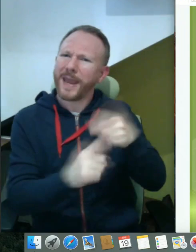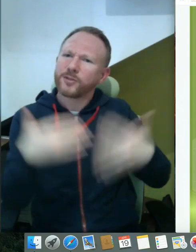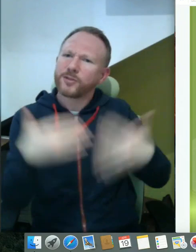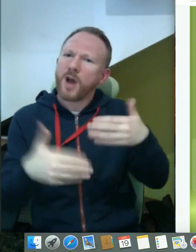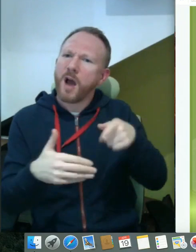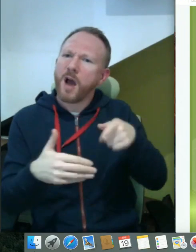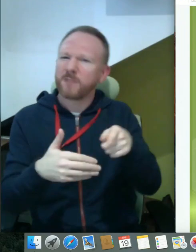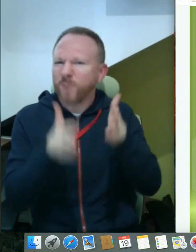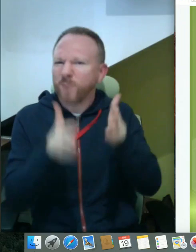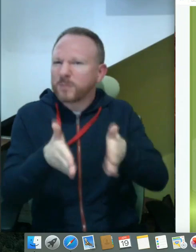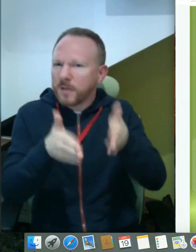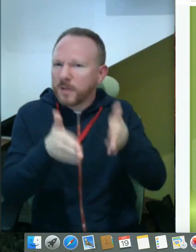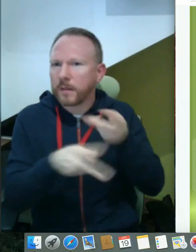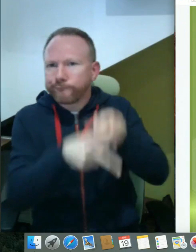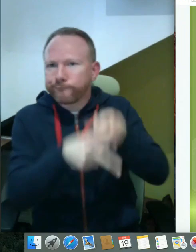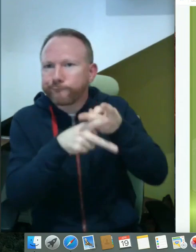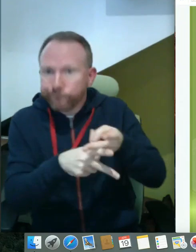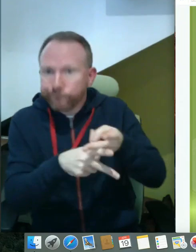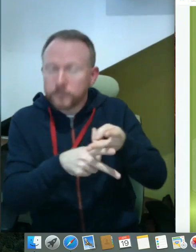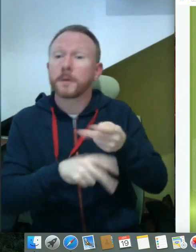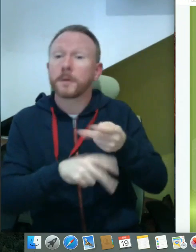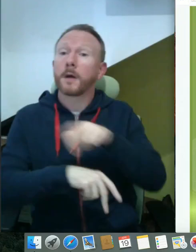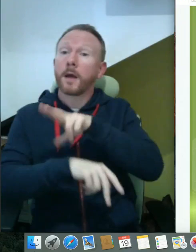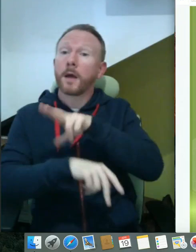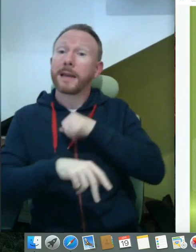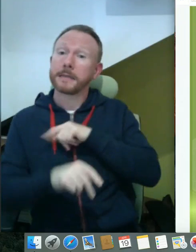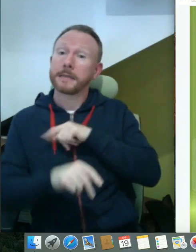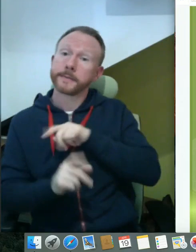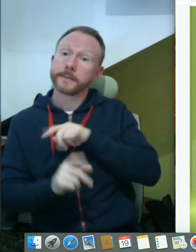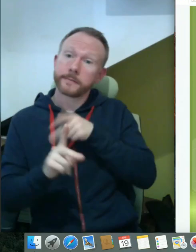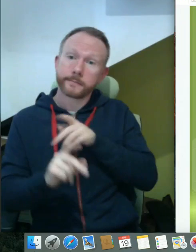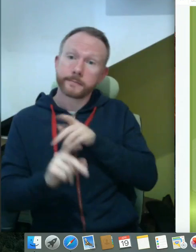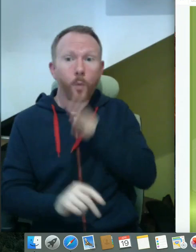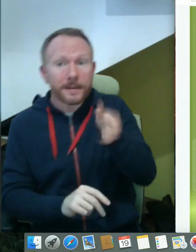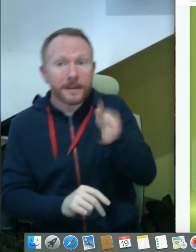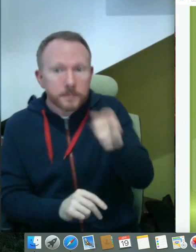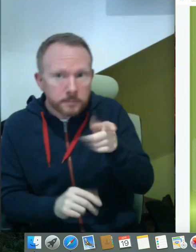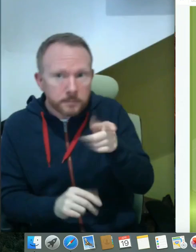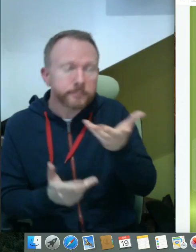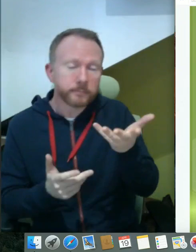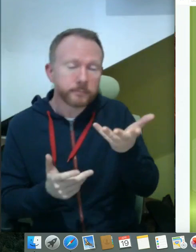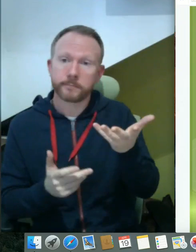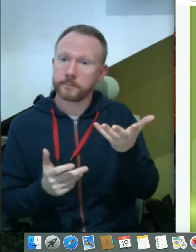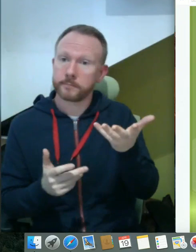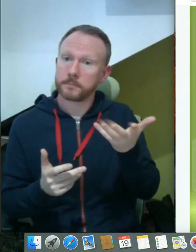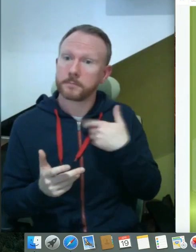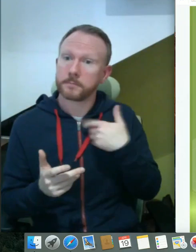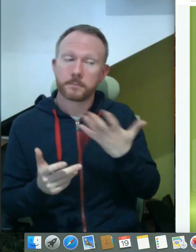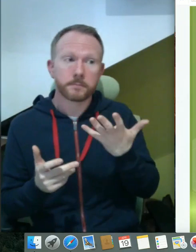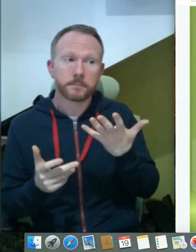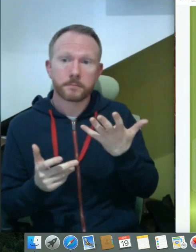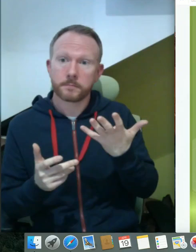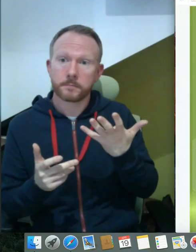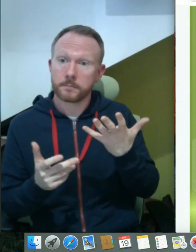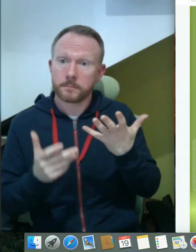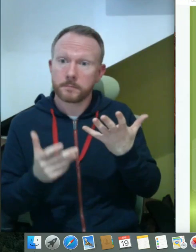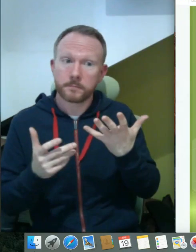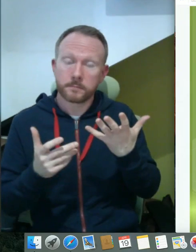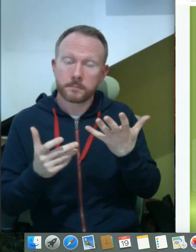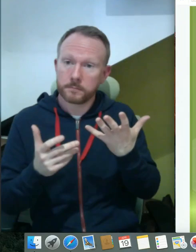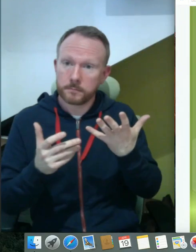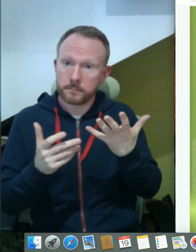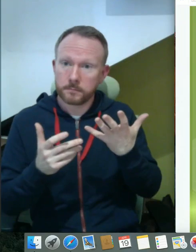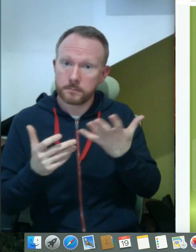and the police officers attended the hospital with equipment that